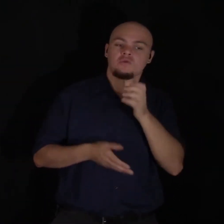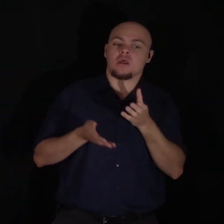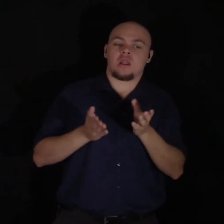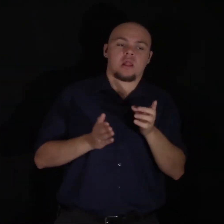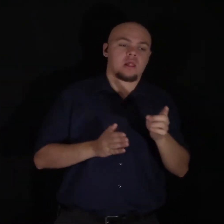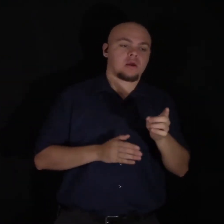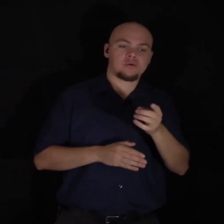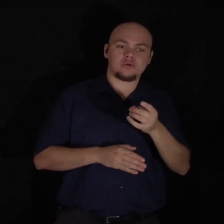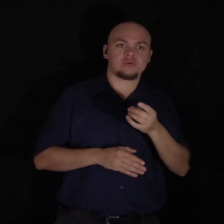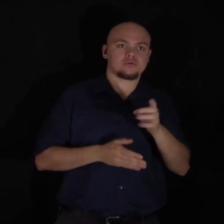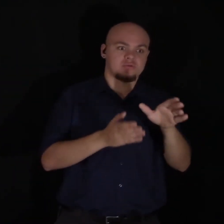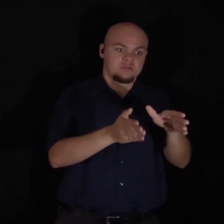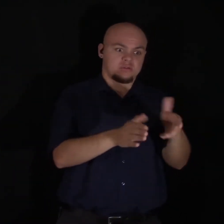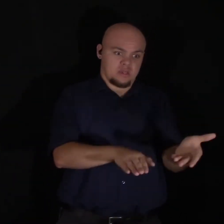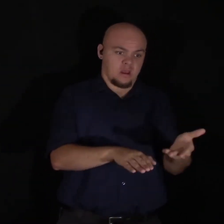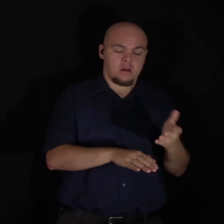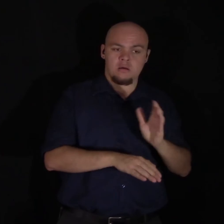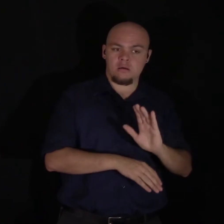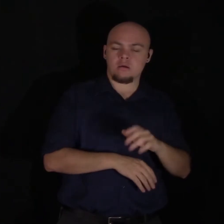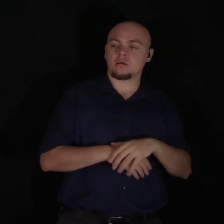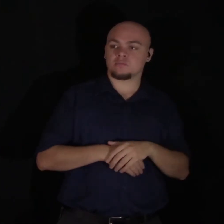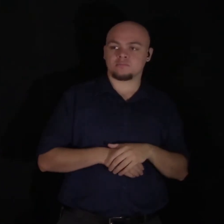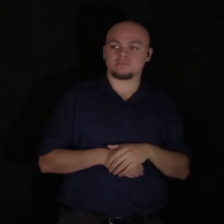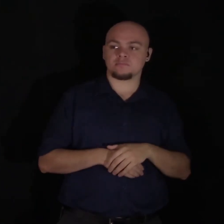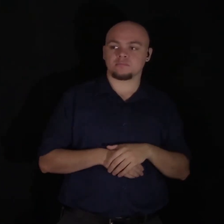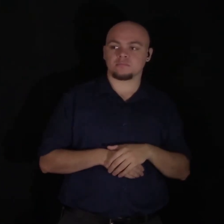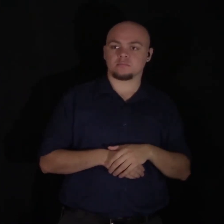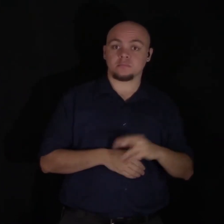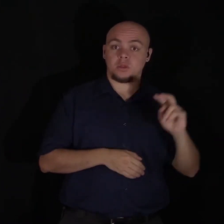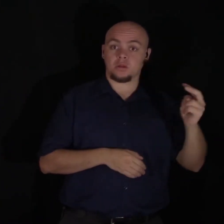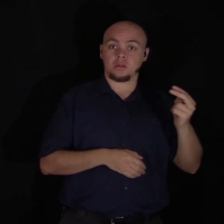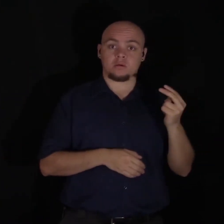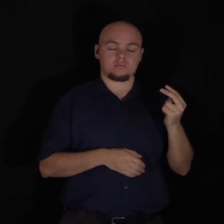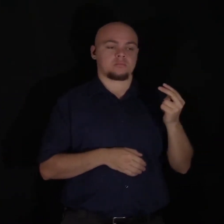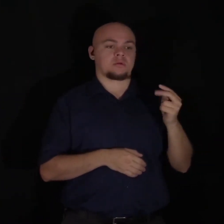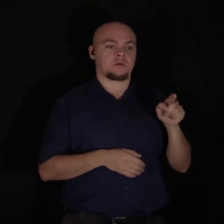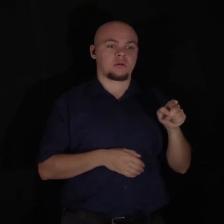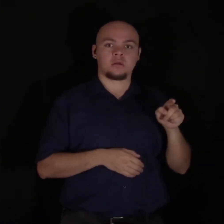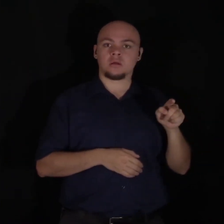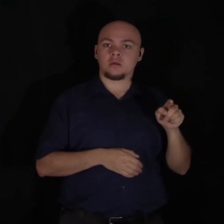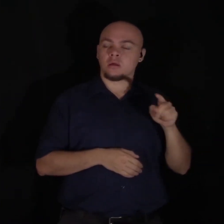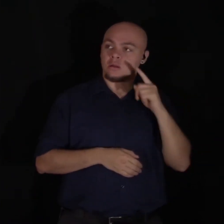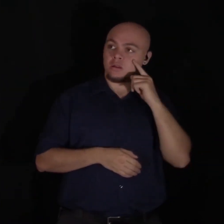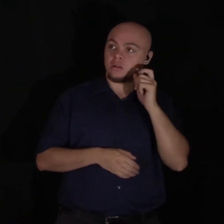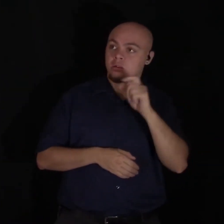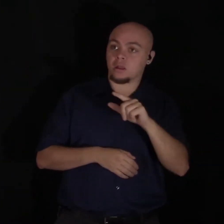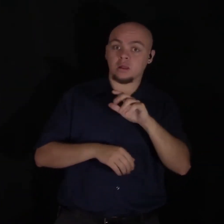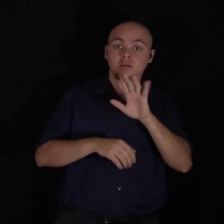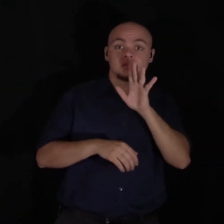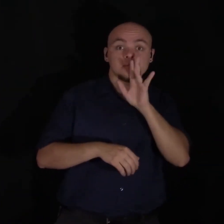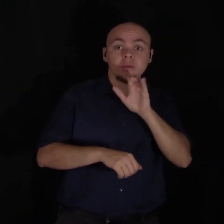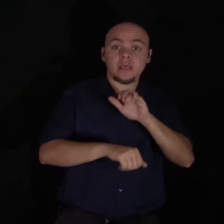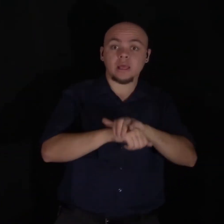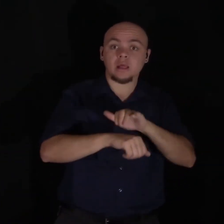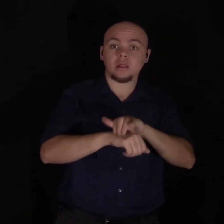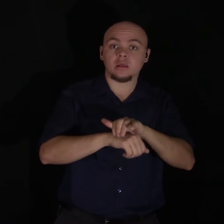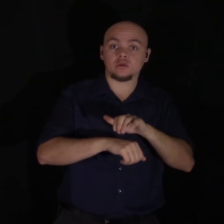on the open sea." On perceiving me, the stranger addressed me in English, although with a foreign